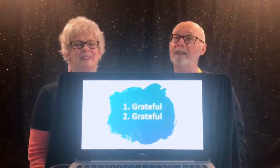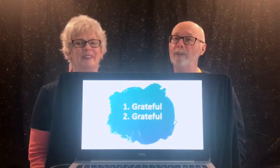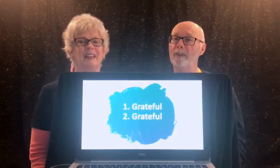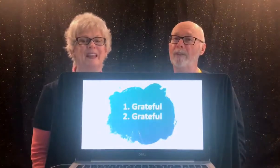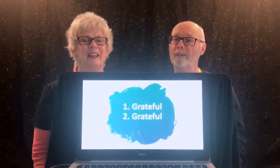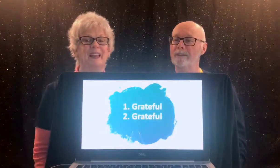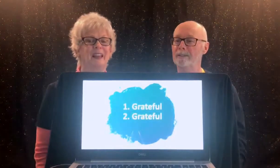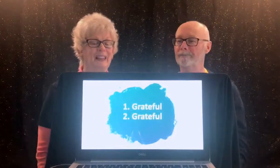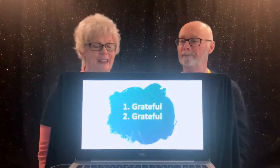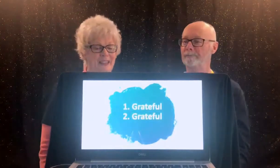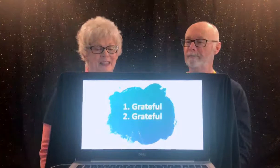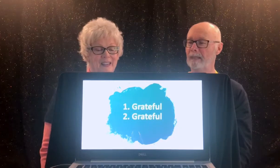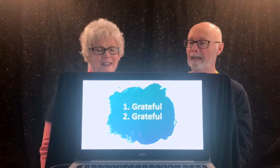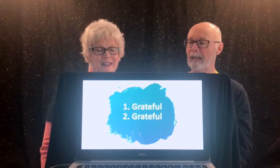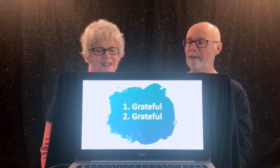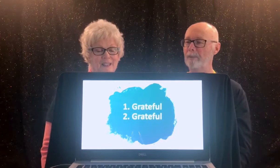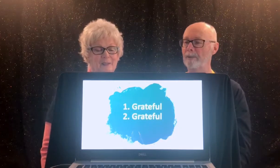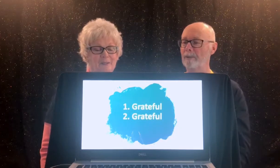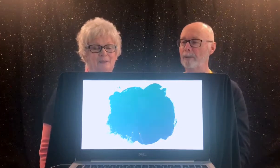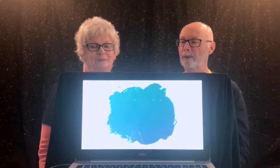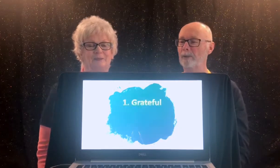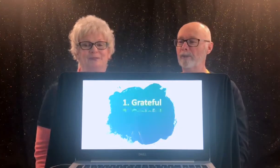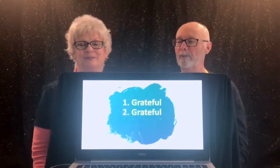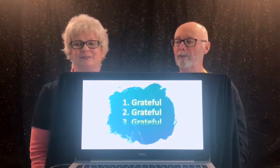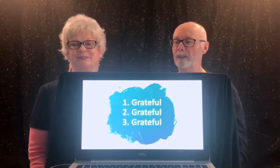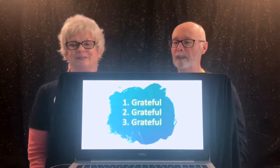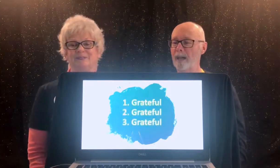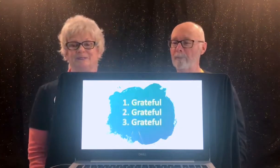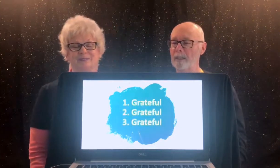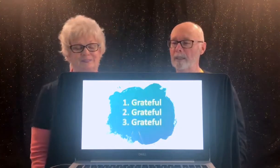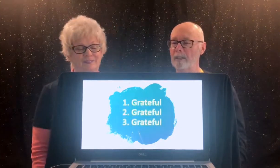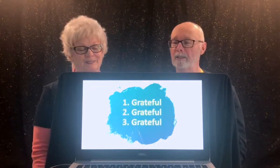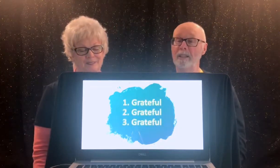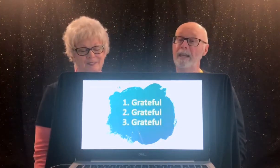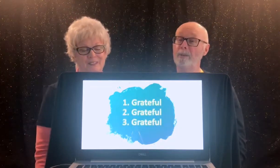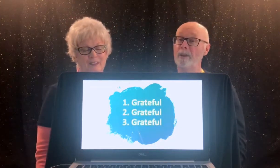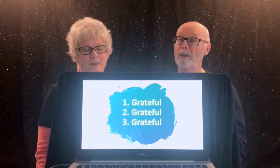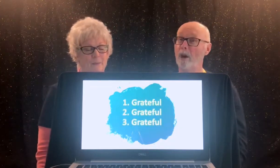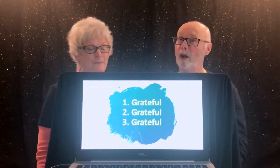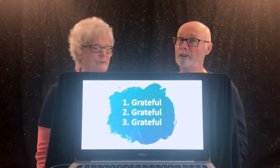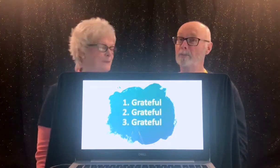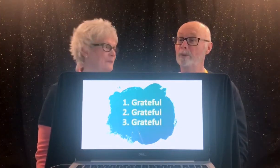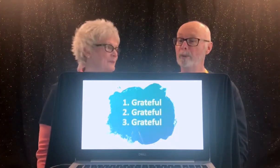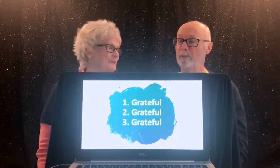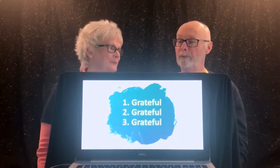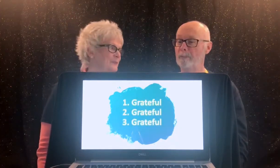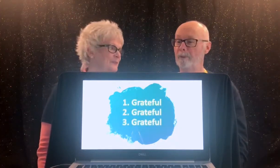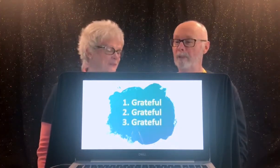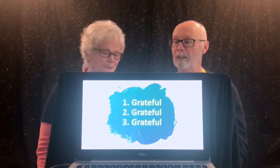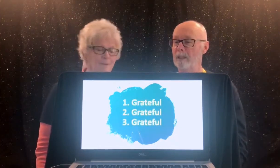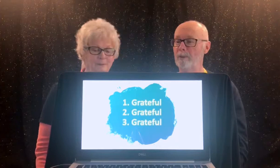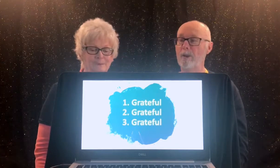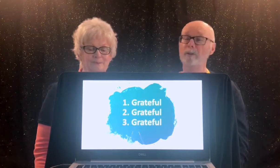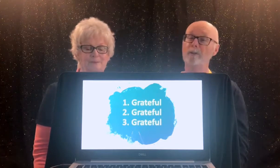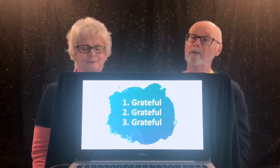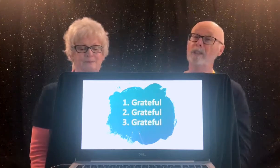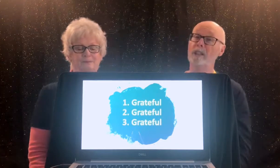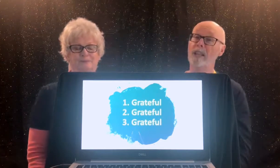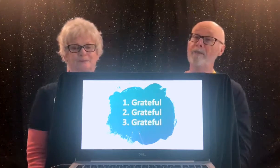with others. And number 3, we're grateful for a time to connect with an awesome group of people, those whose